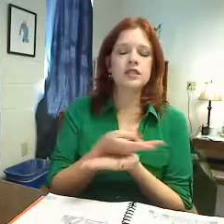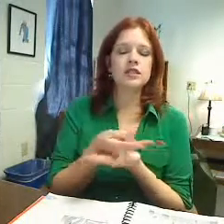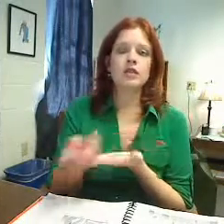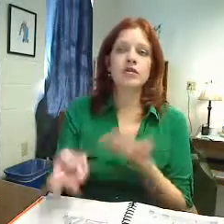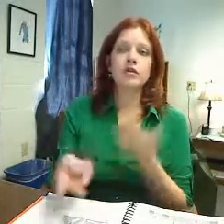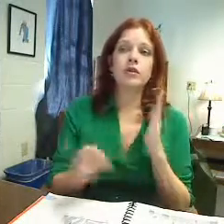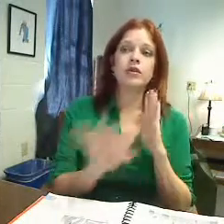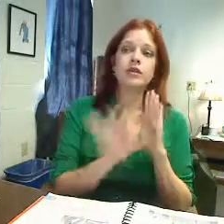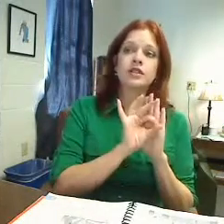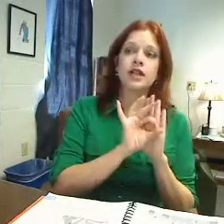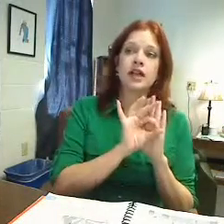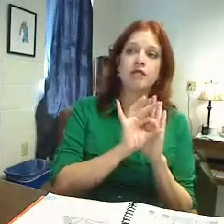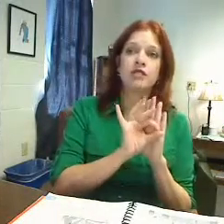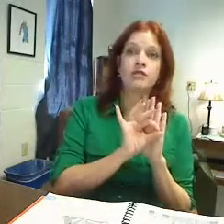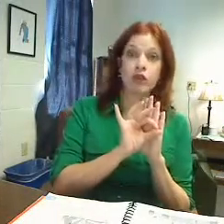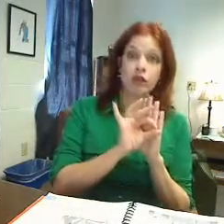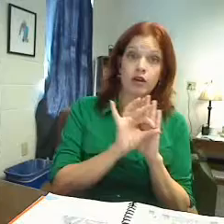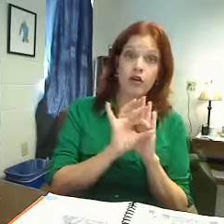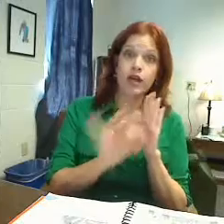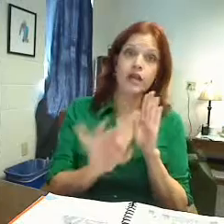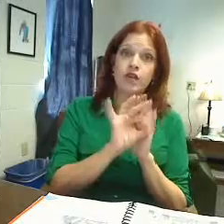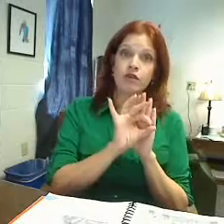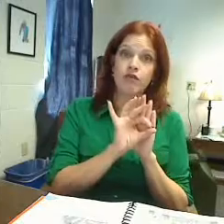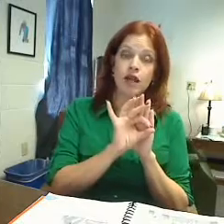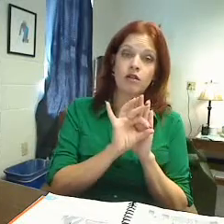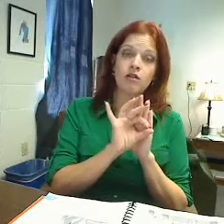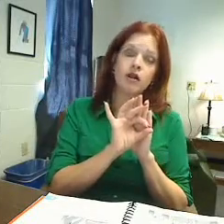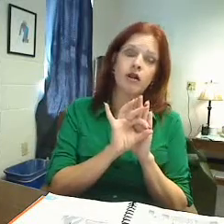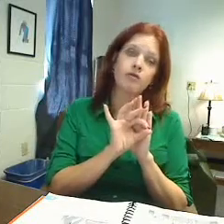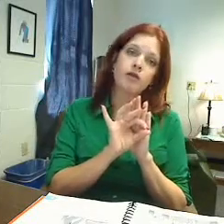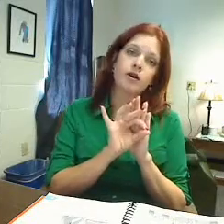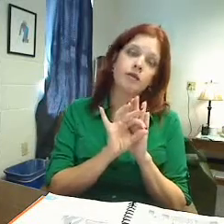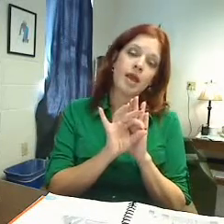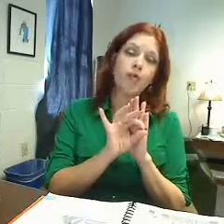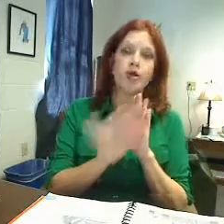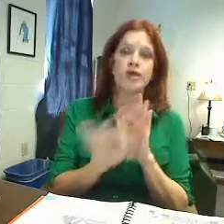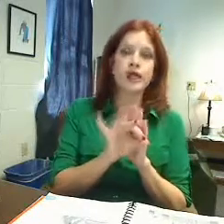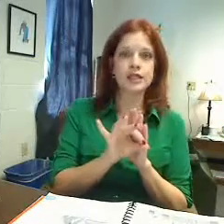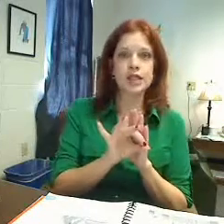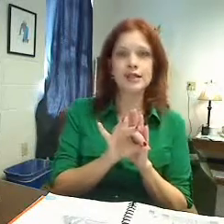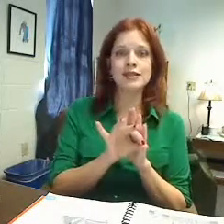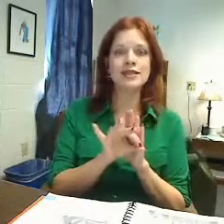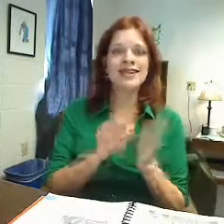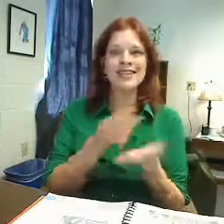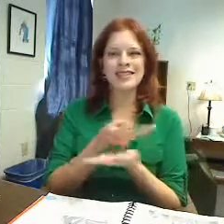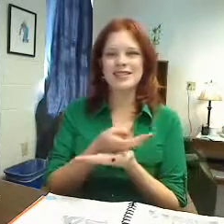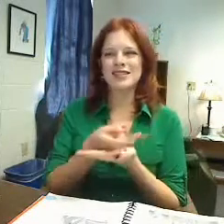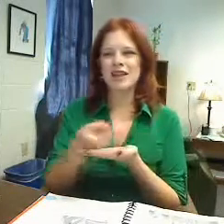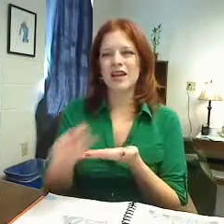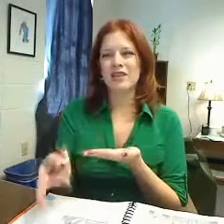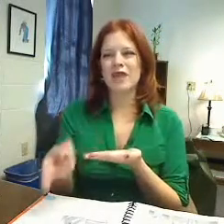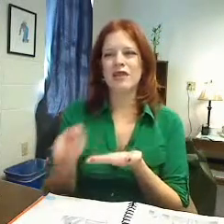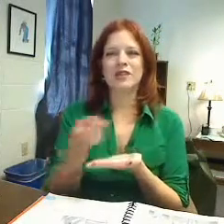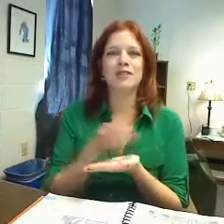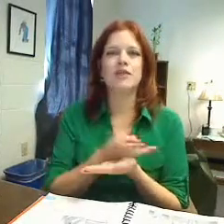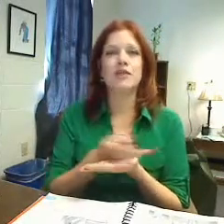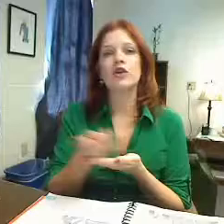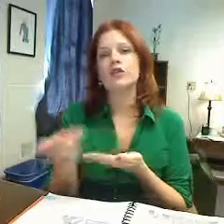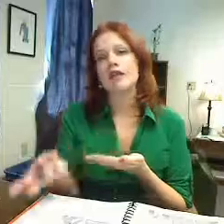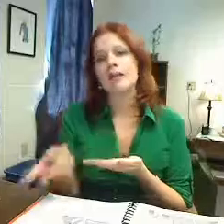is not, remember we learned this F for like a grade, like if you fail a paper or you fail a test. This is to like fail at something that you've